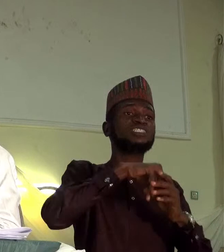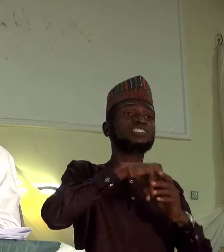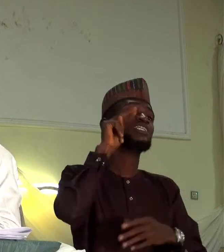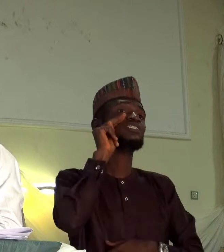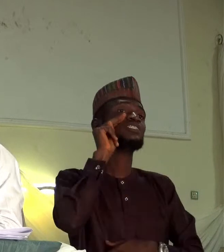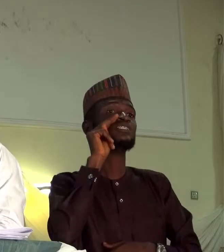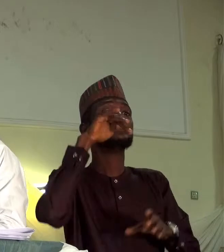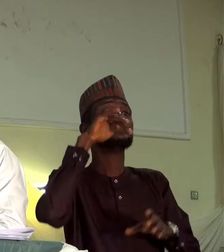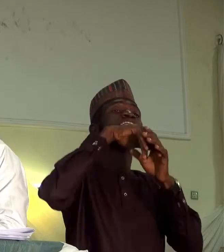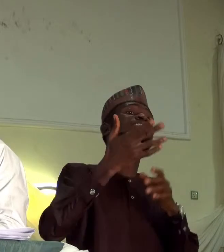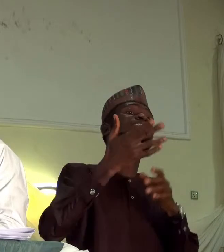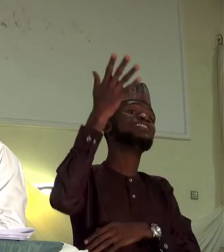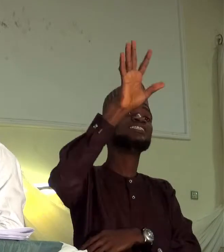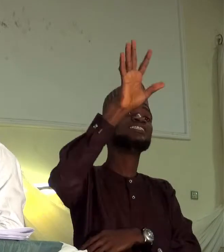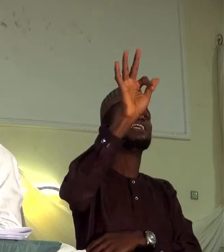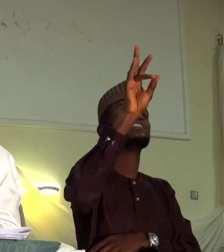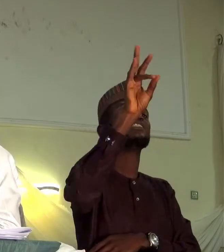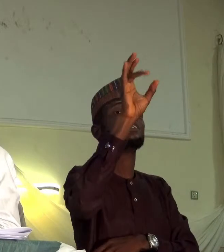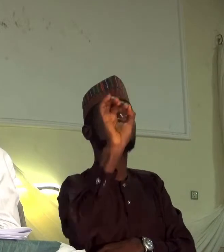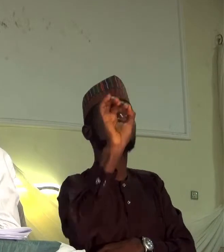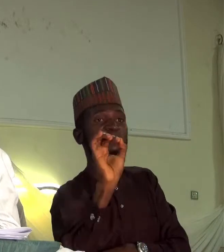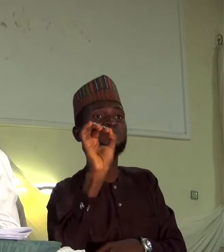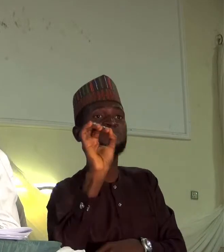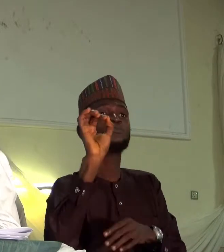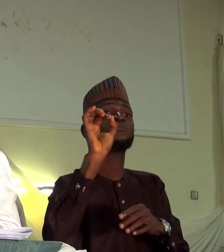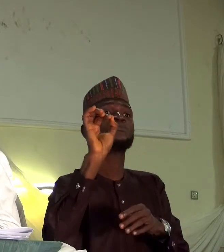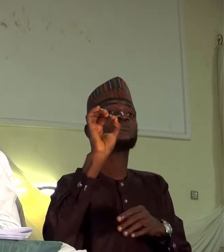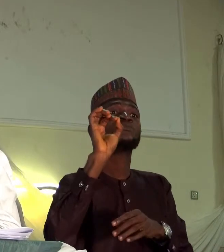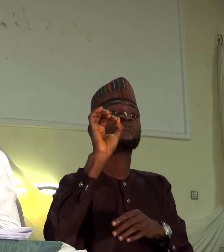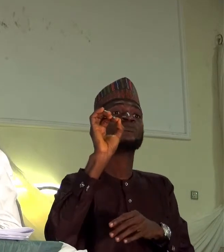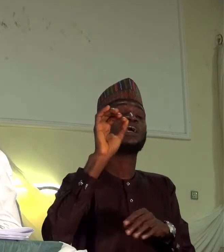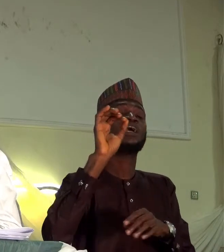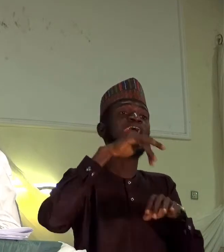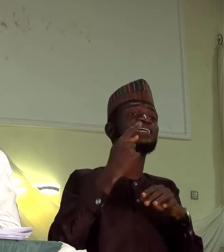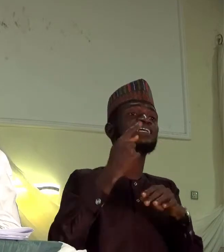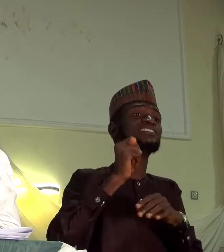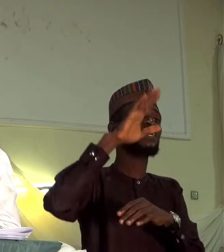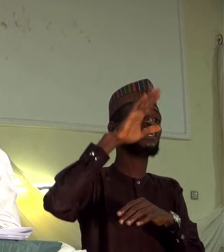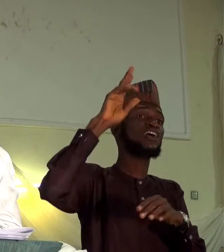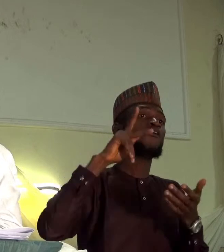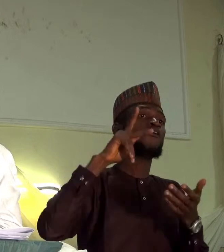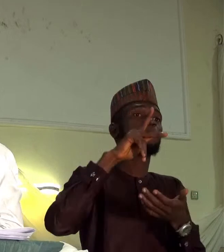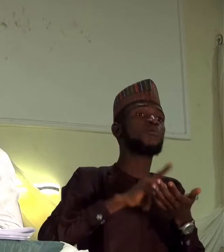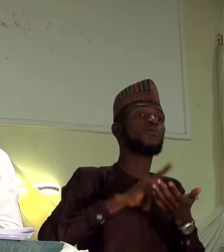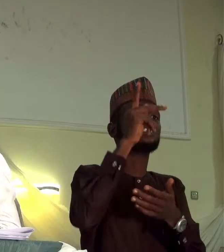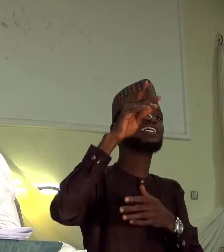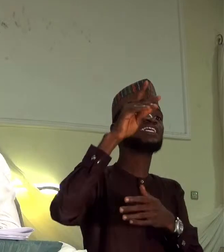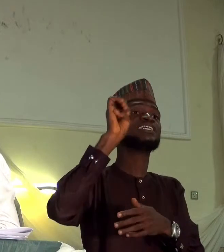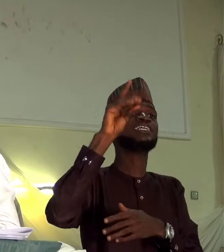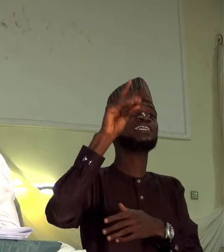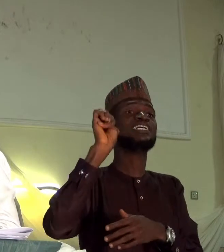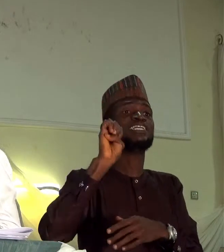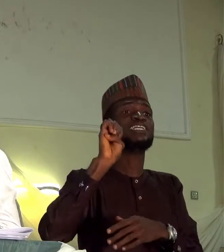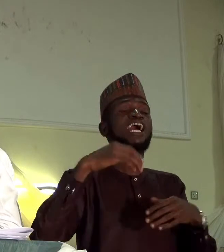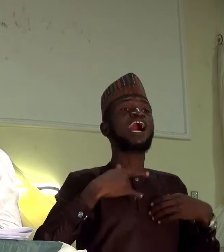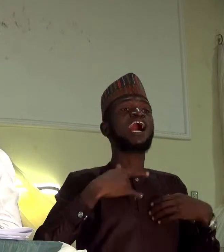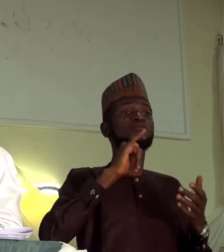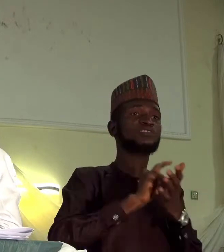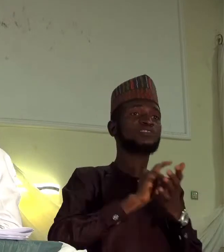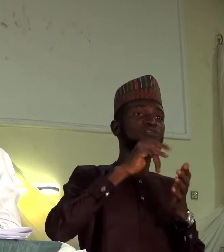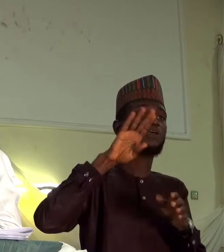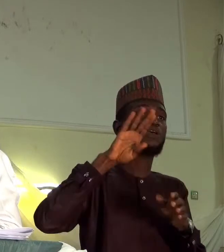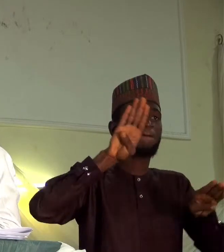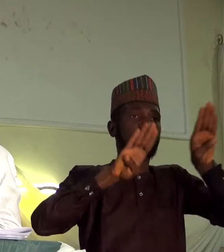the 70s ibi ti won lo ni federal government ke de loni akun to baptist teachers college de awa wa primary